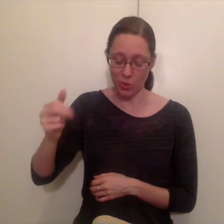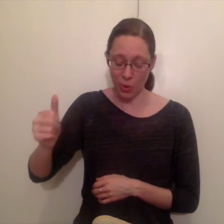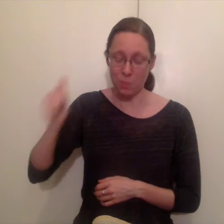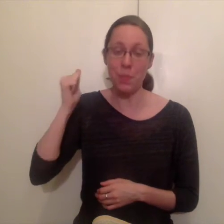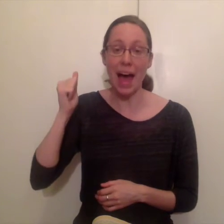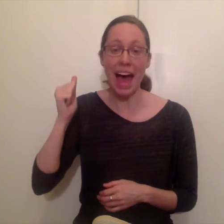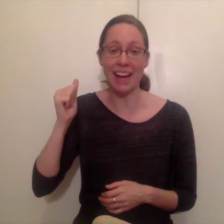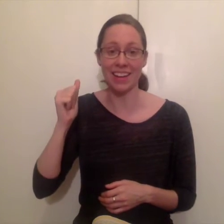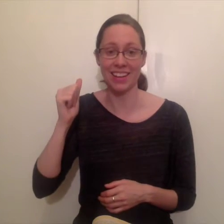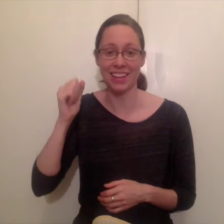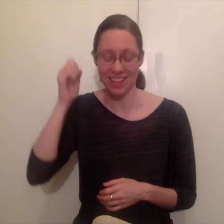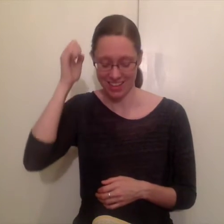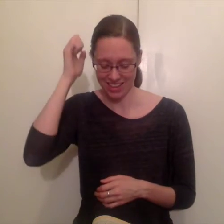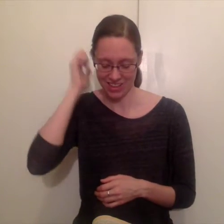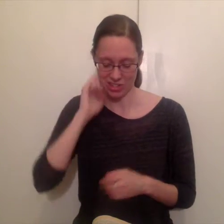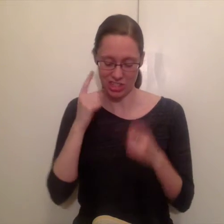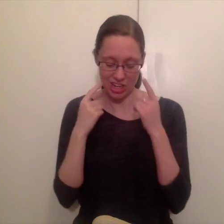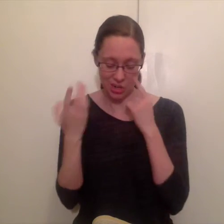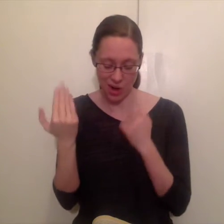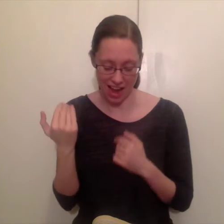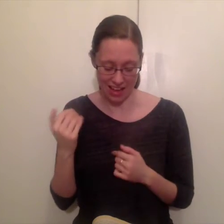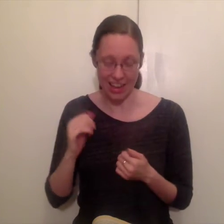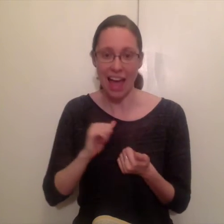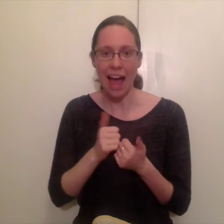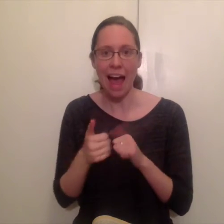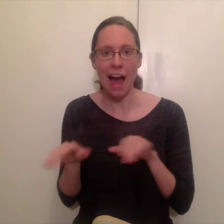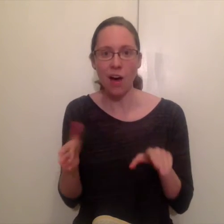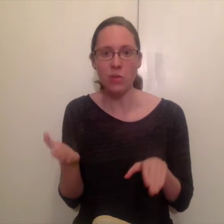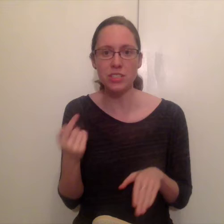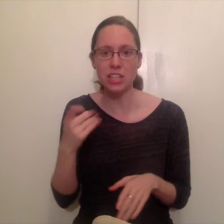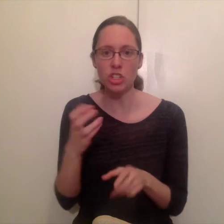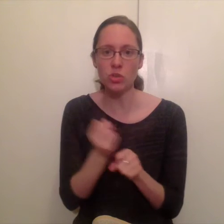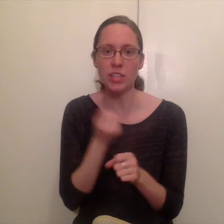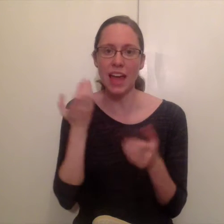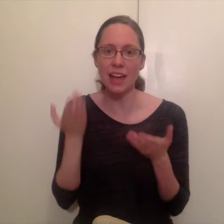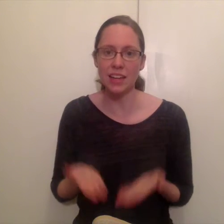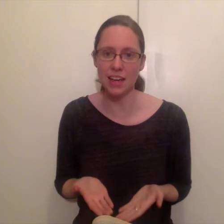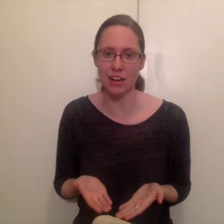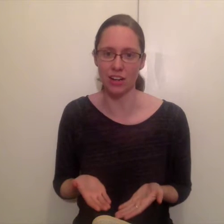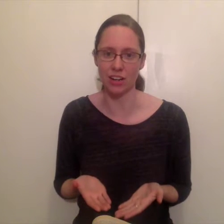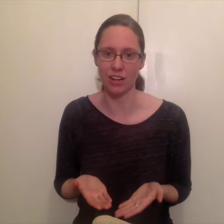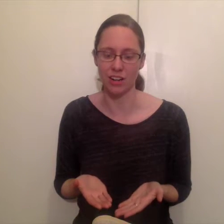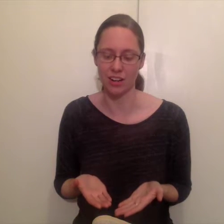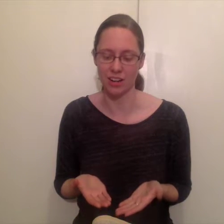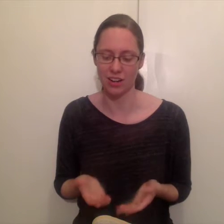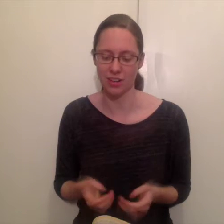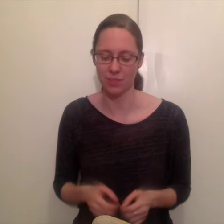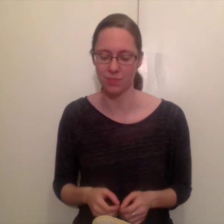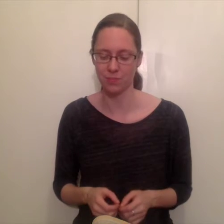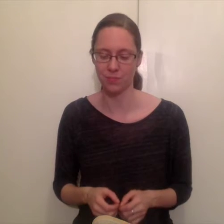"You're back!" she cried. "How did you get here?"